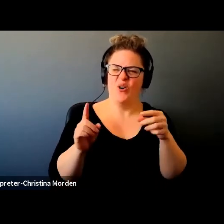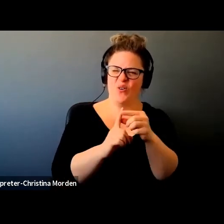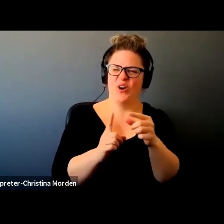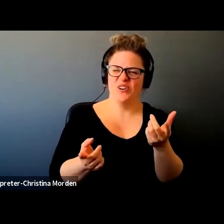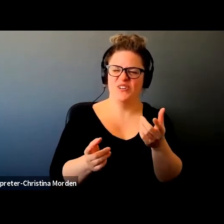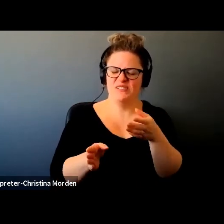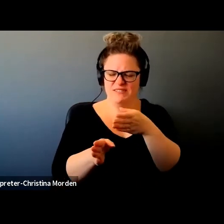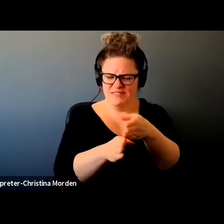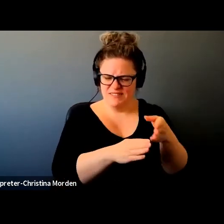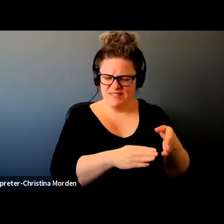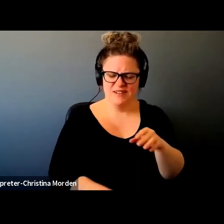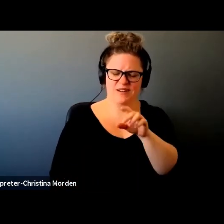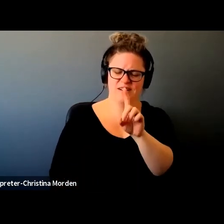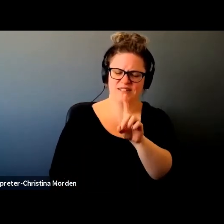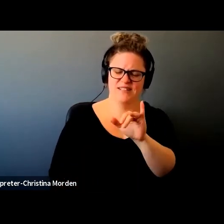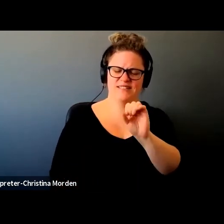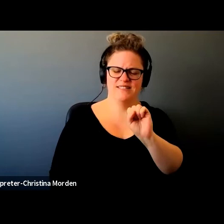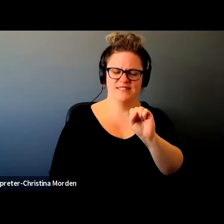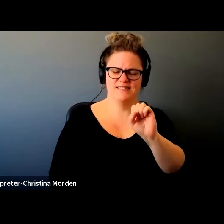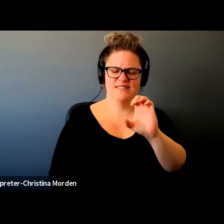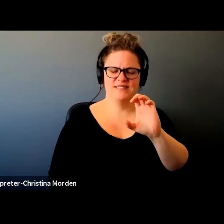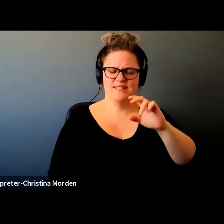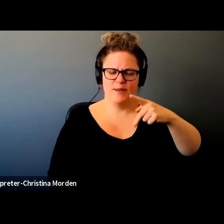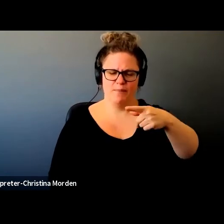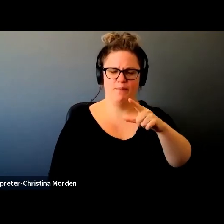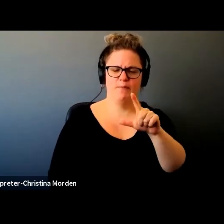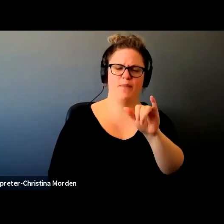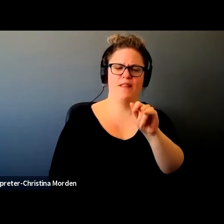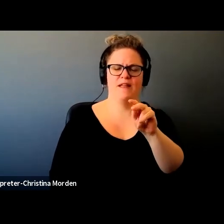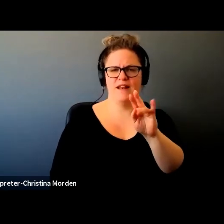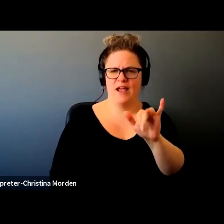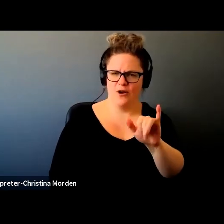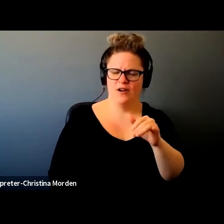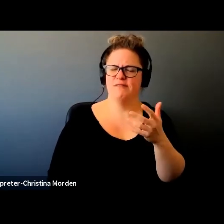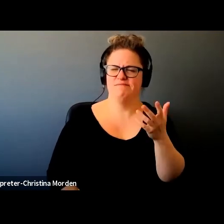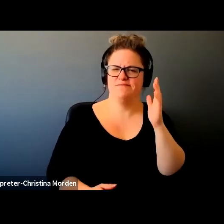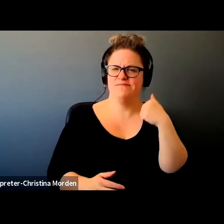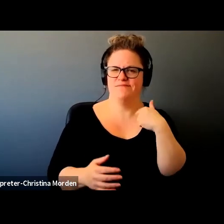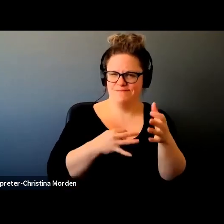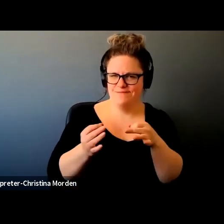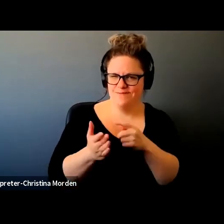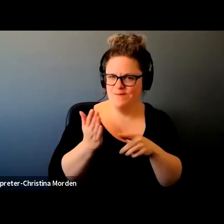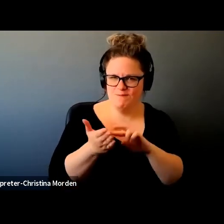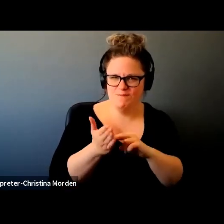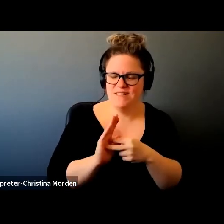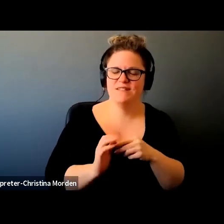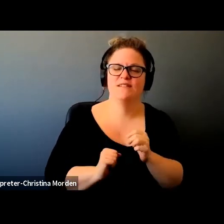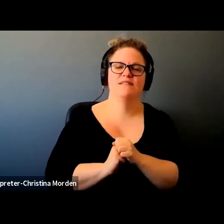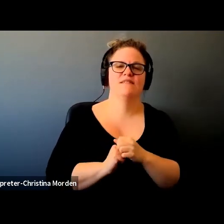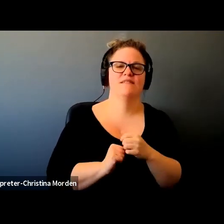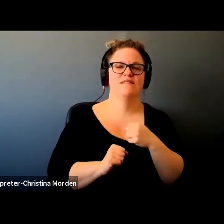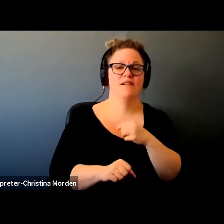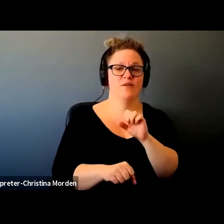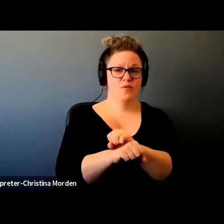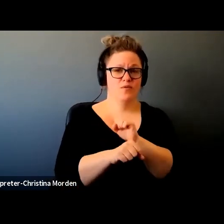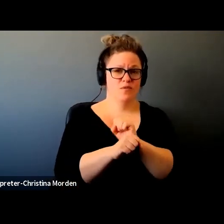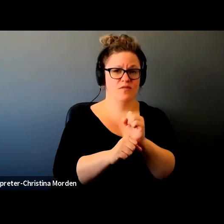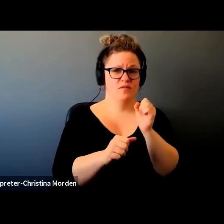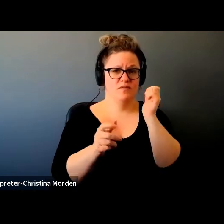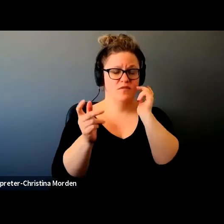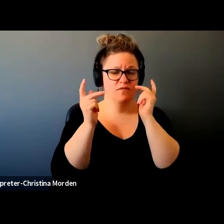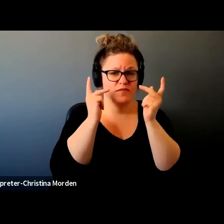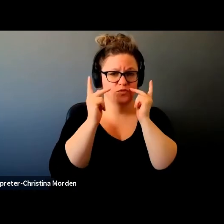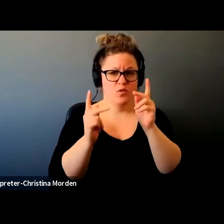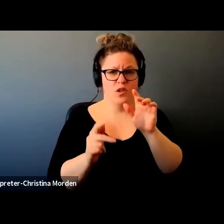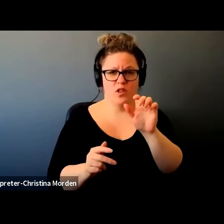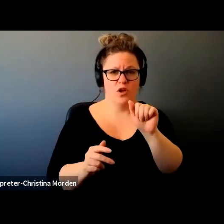down what I mean is I work in the visual arts